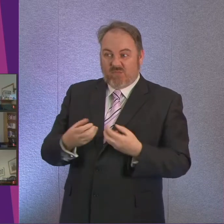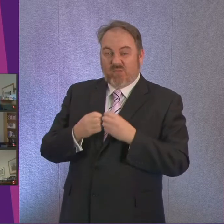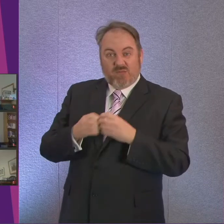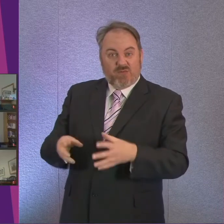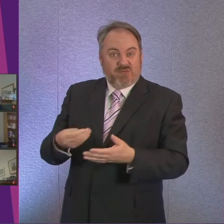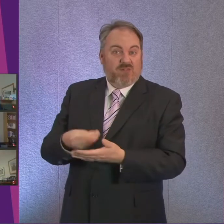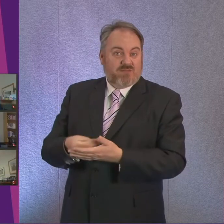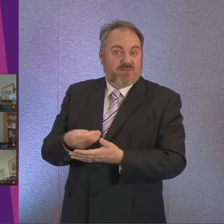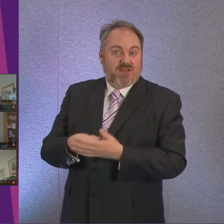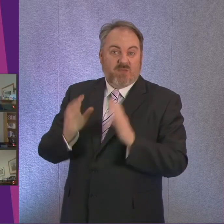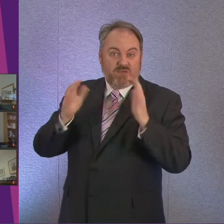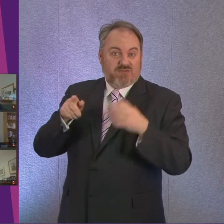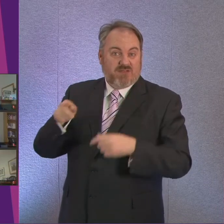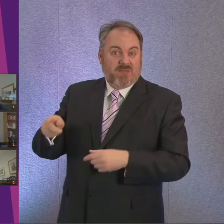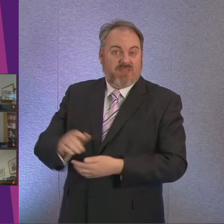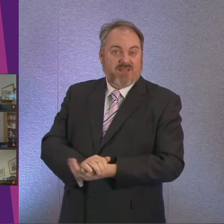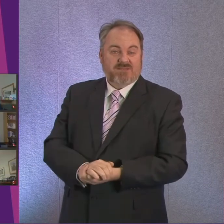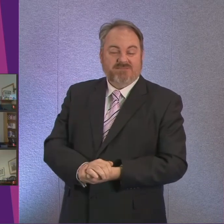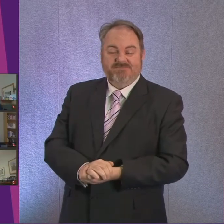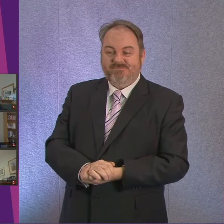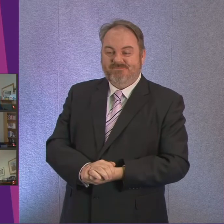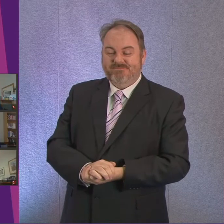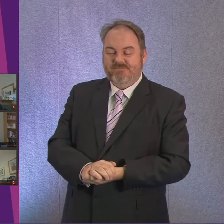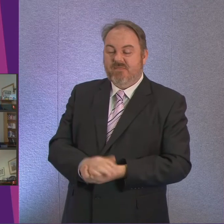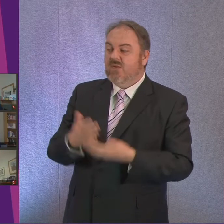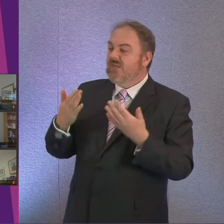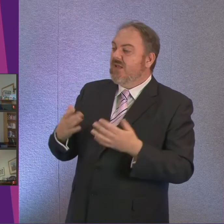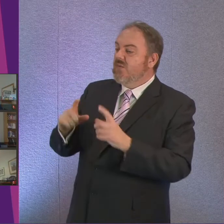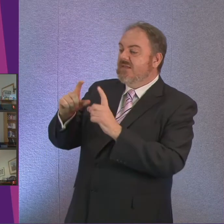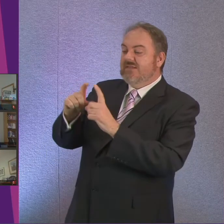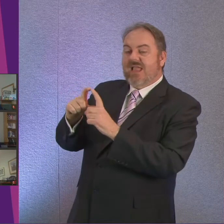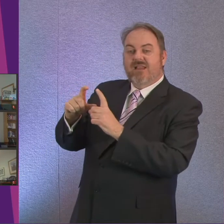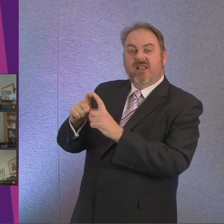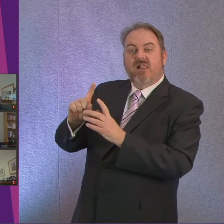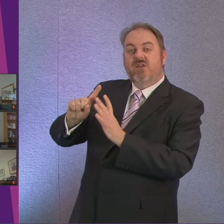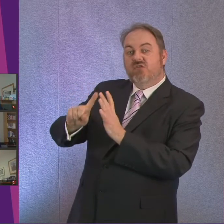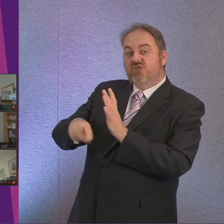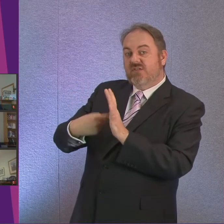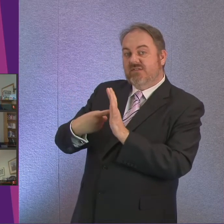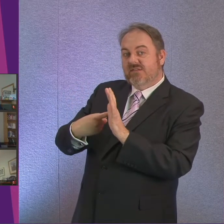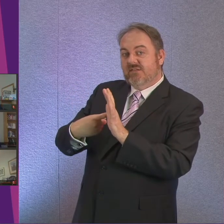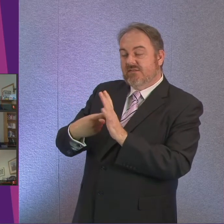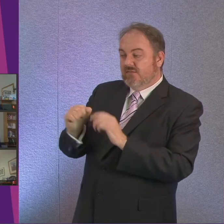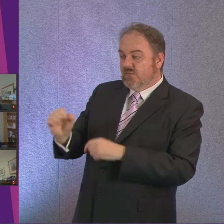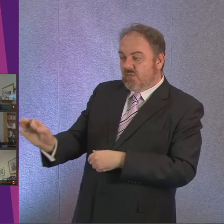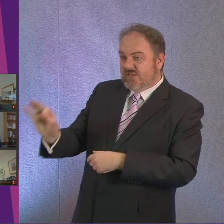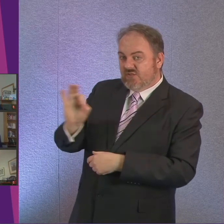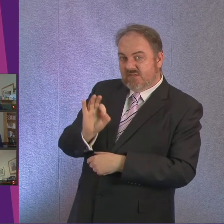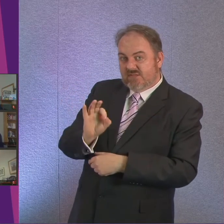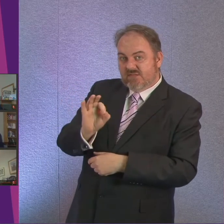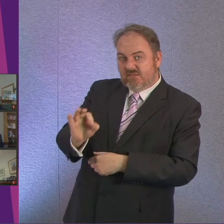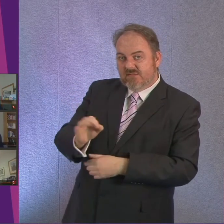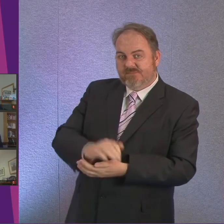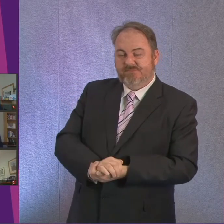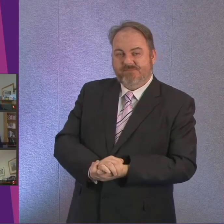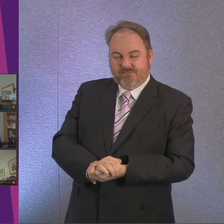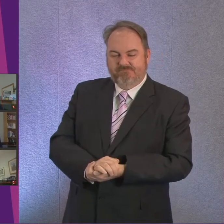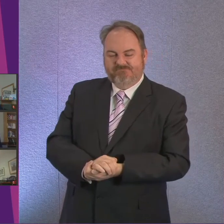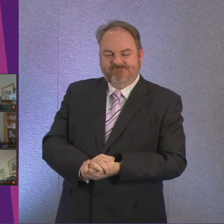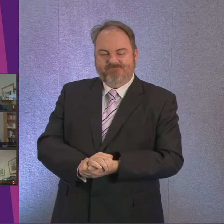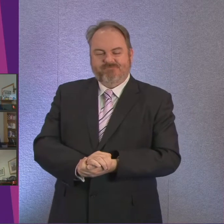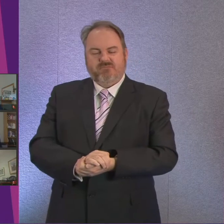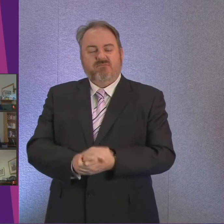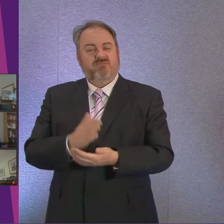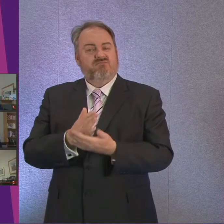Thank you very much, Minister. Can I call Daniel Johnson to be followed by Gillian Martin? Daniel Johnson. Thank you, Presiding Officer. My question